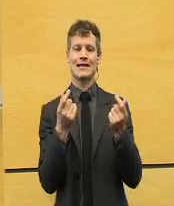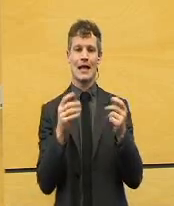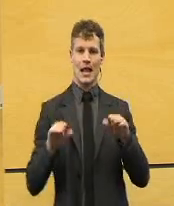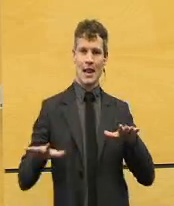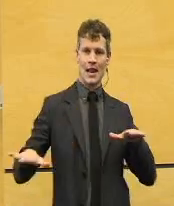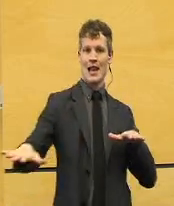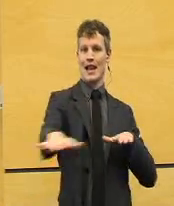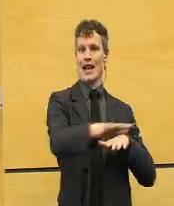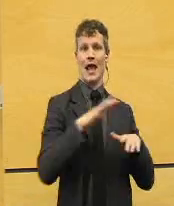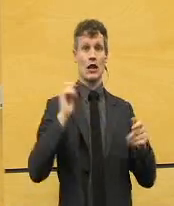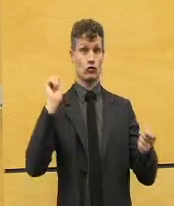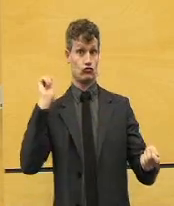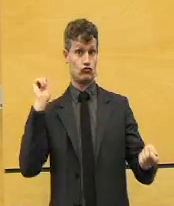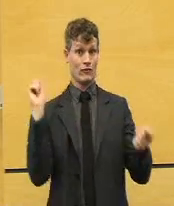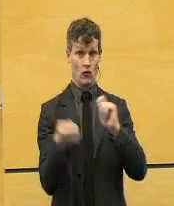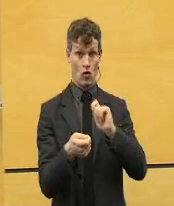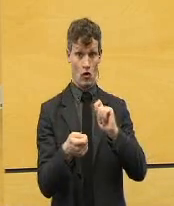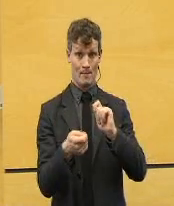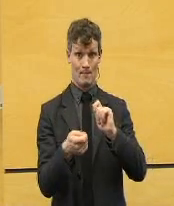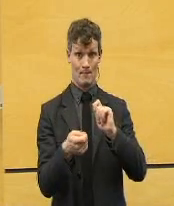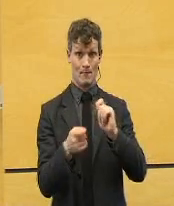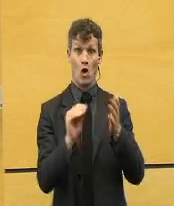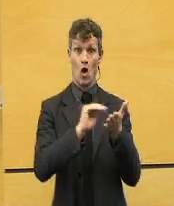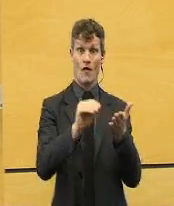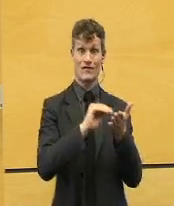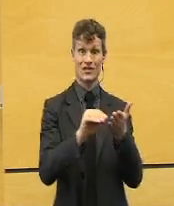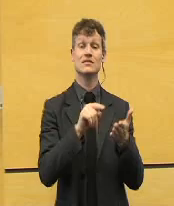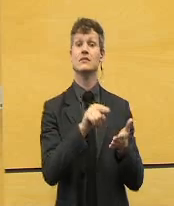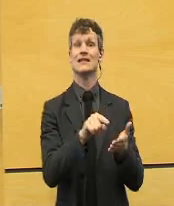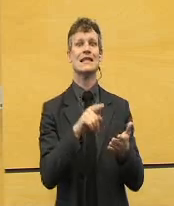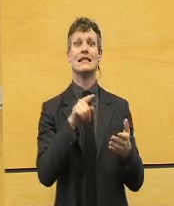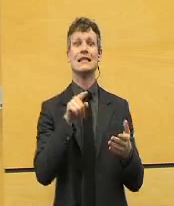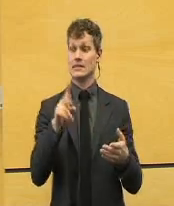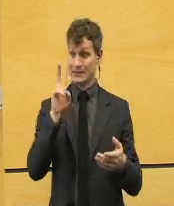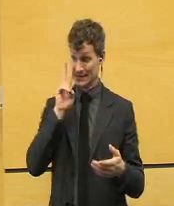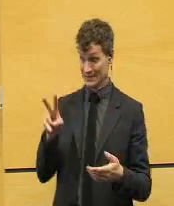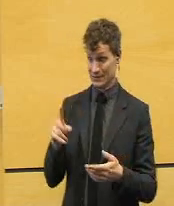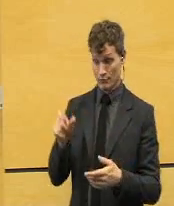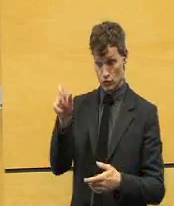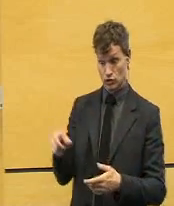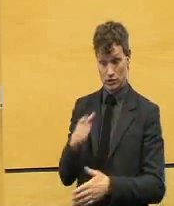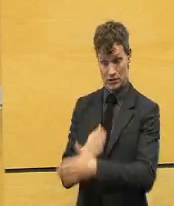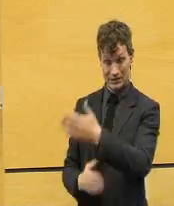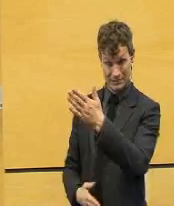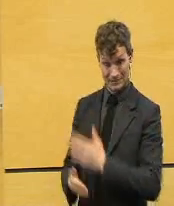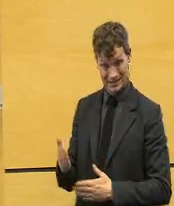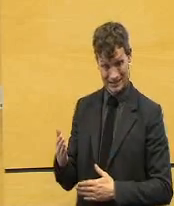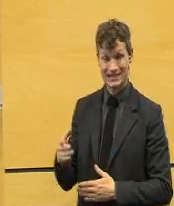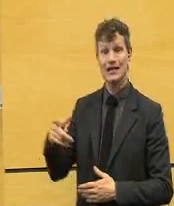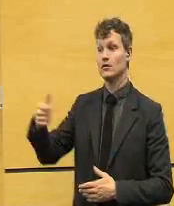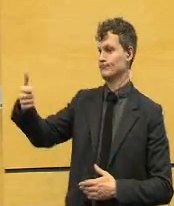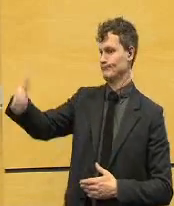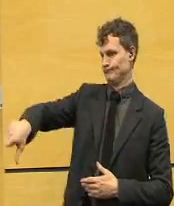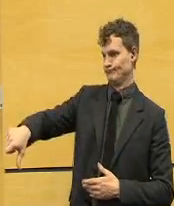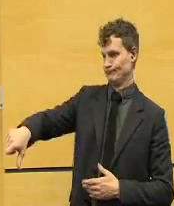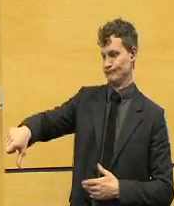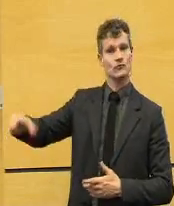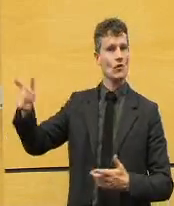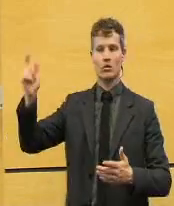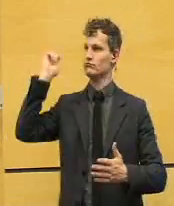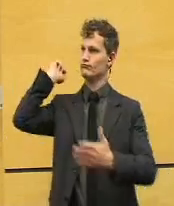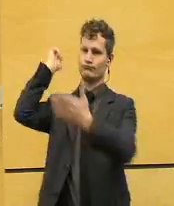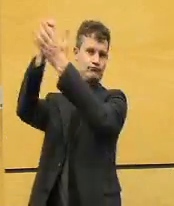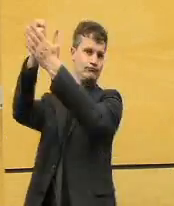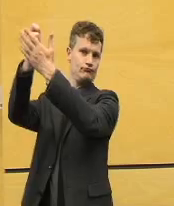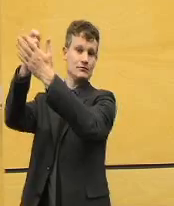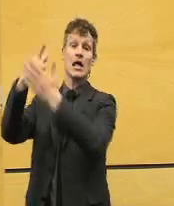of land title document for a person with disability. Such denial was based on the